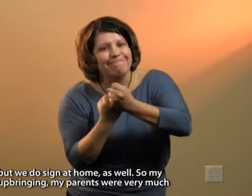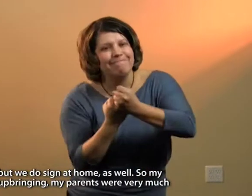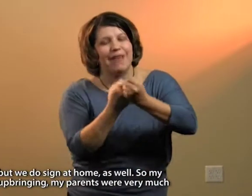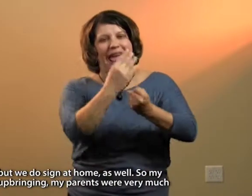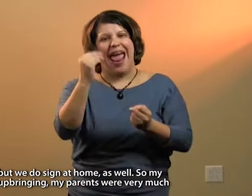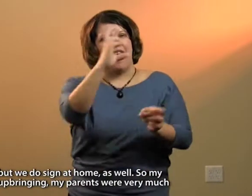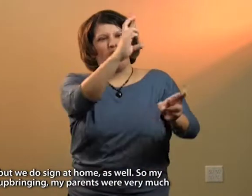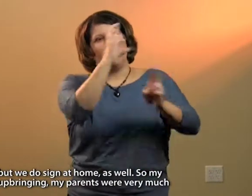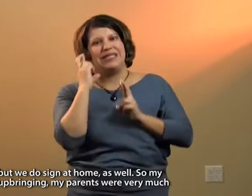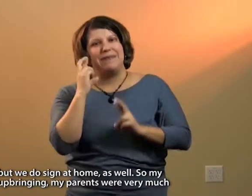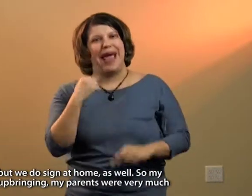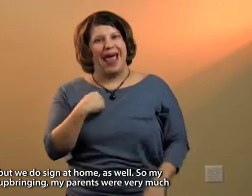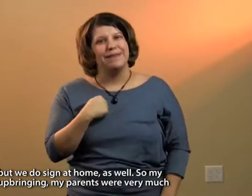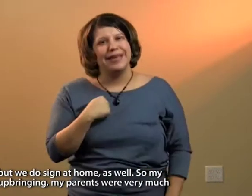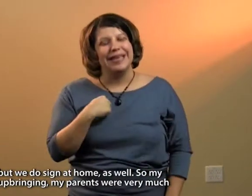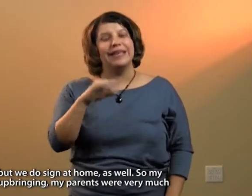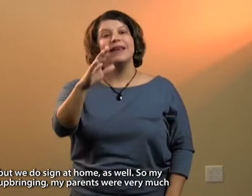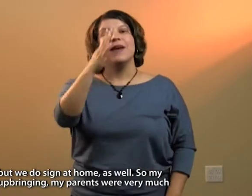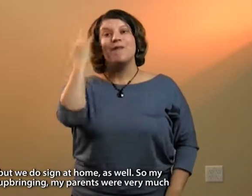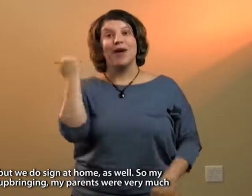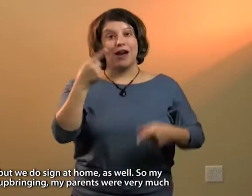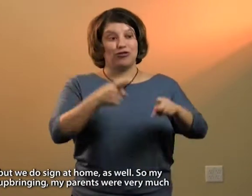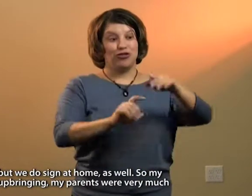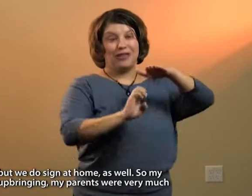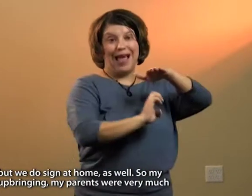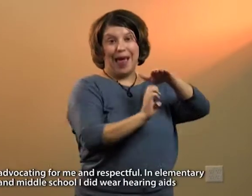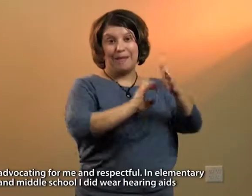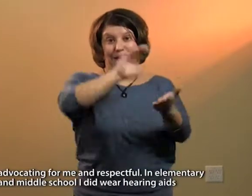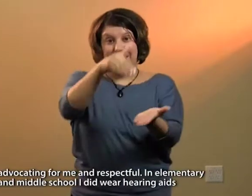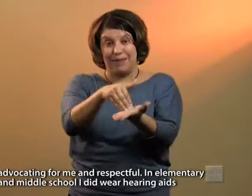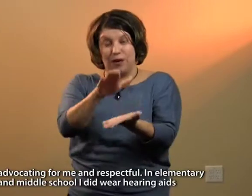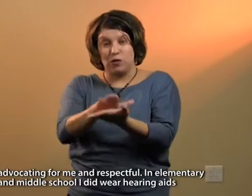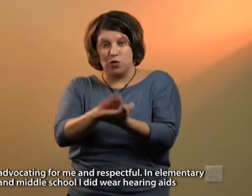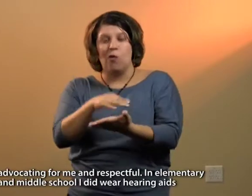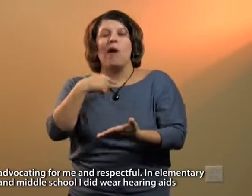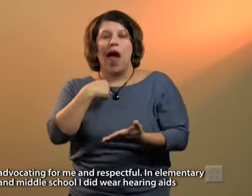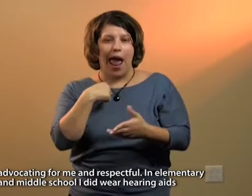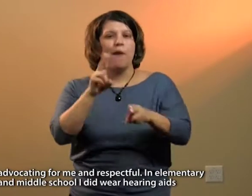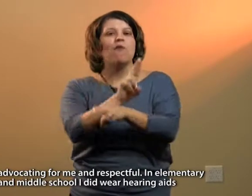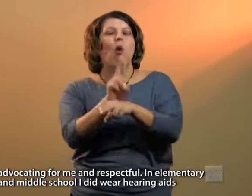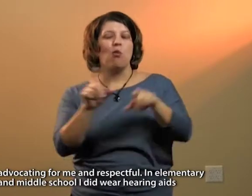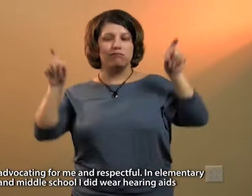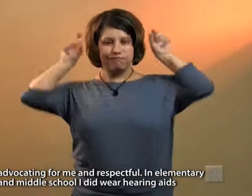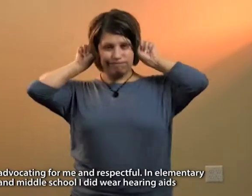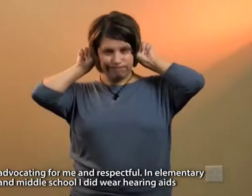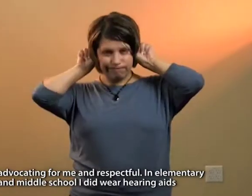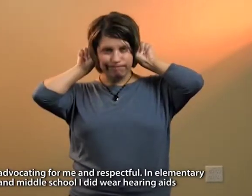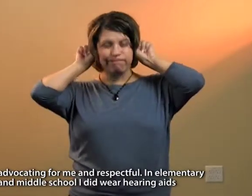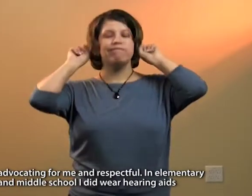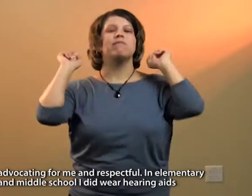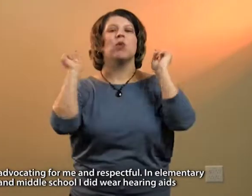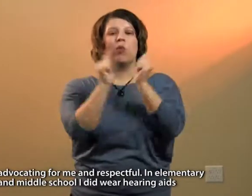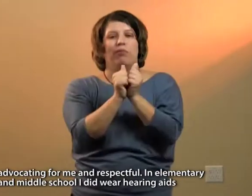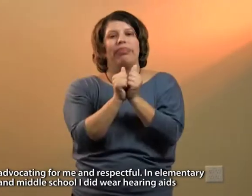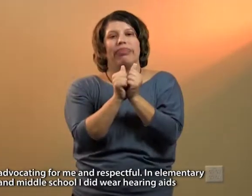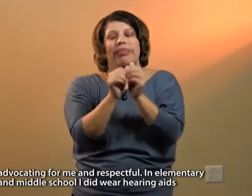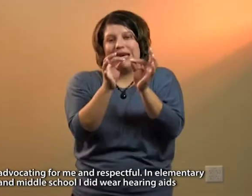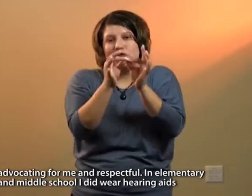So my upbringing, my parents were very much advocating for me And respectful in elementary and middle school I did wear